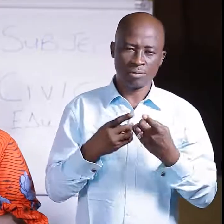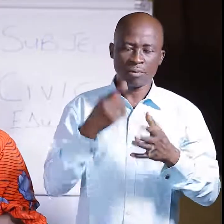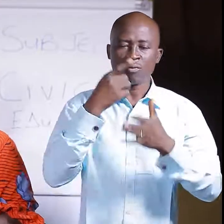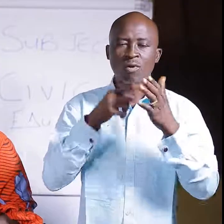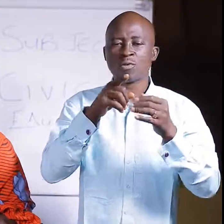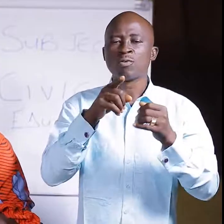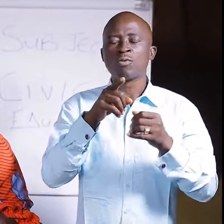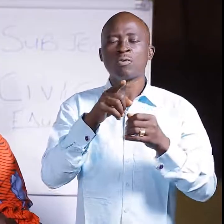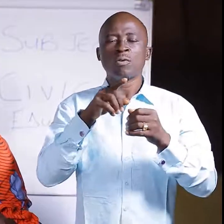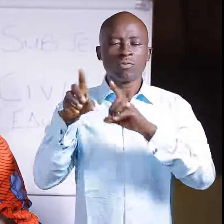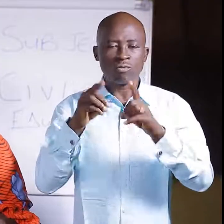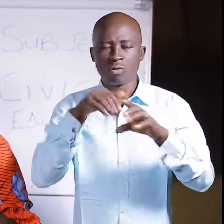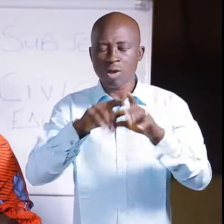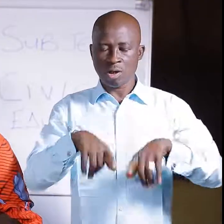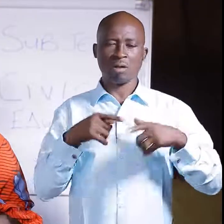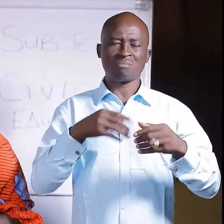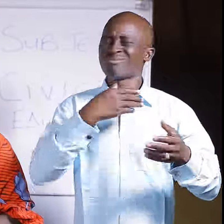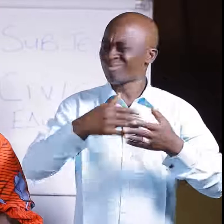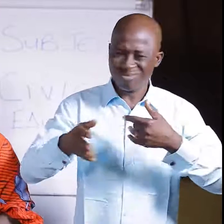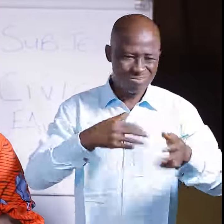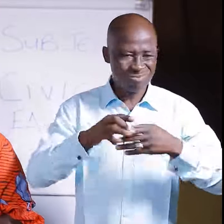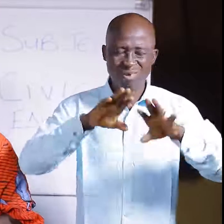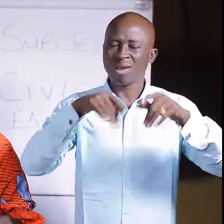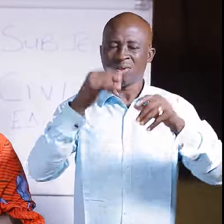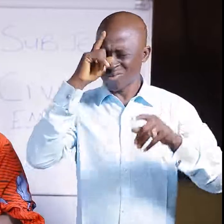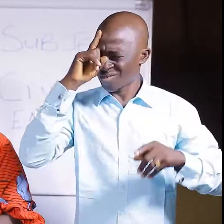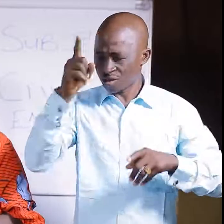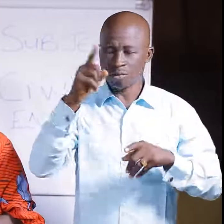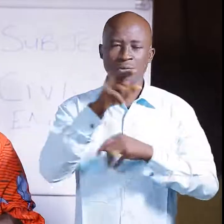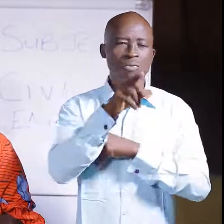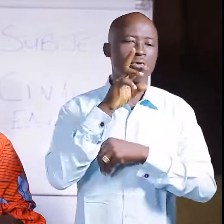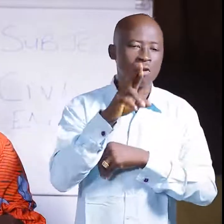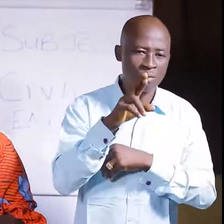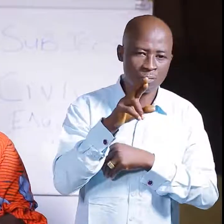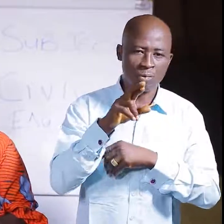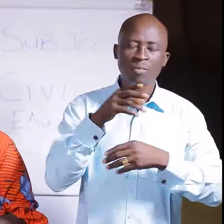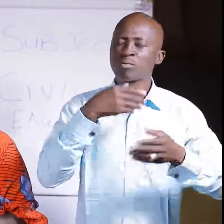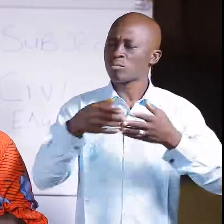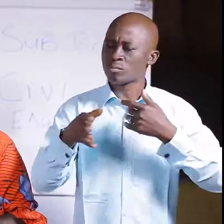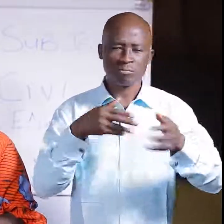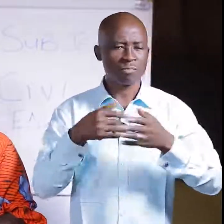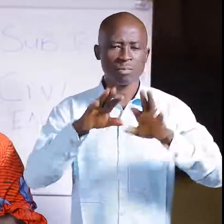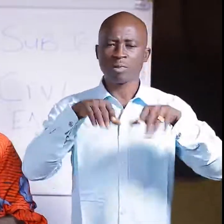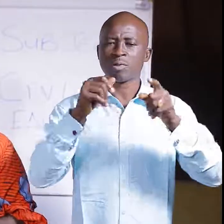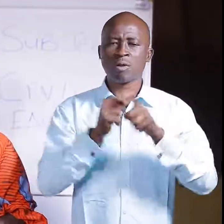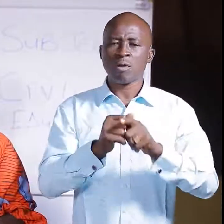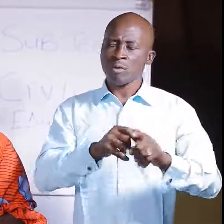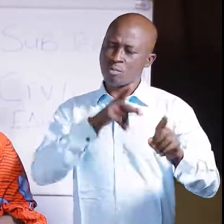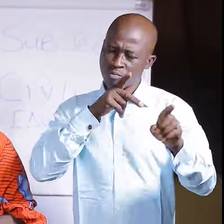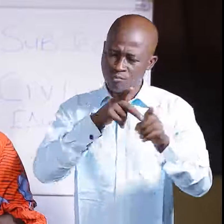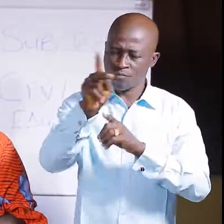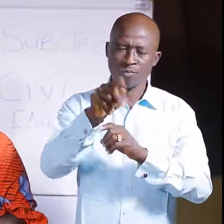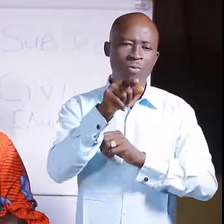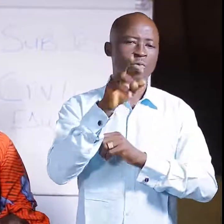Whatsoever you are doing in life, no matter how intelligent you are, no matter how professional you